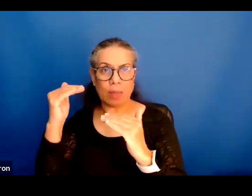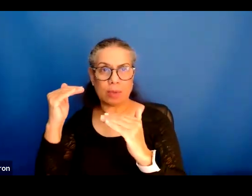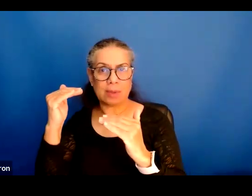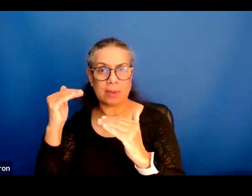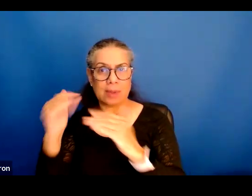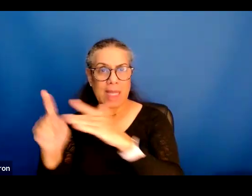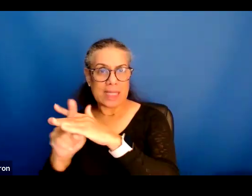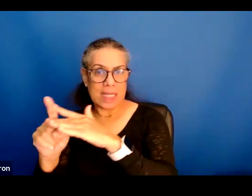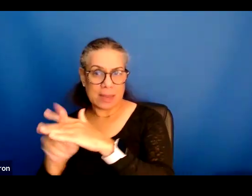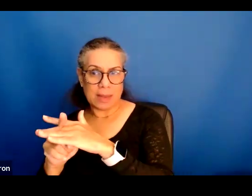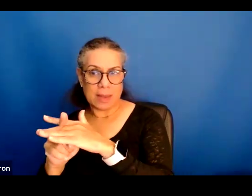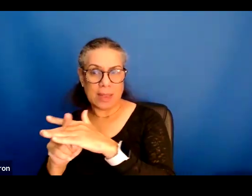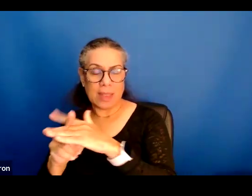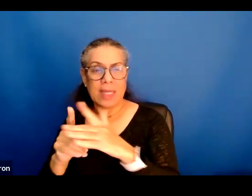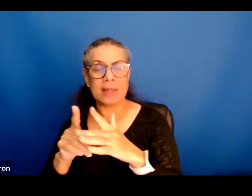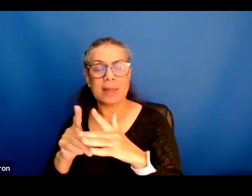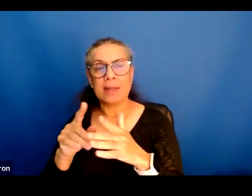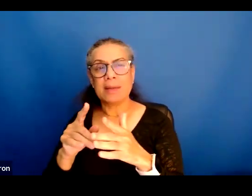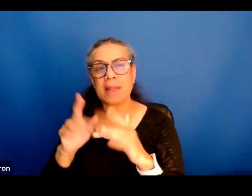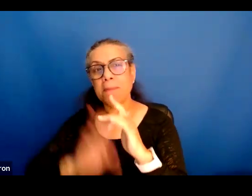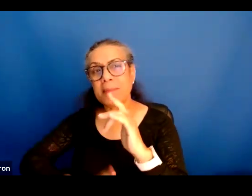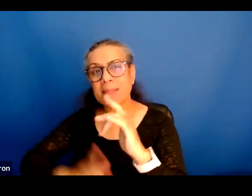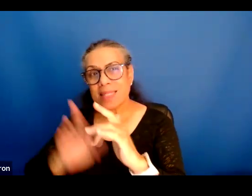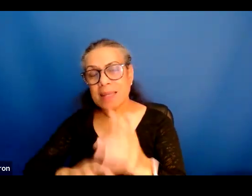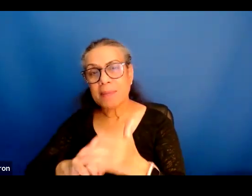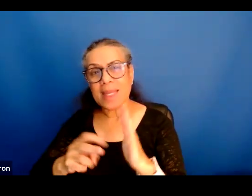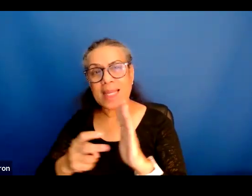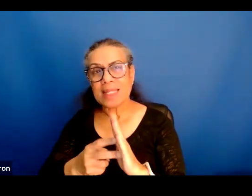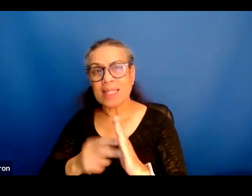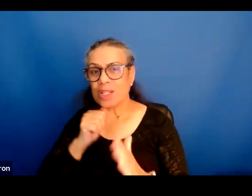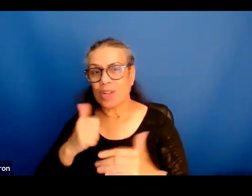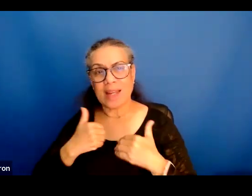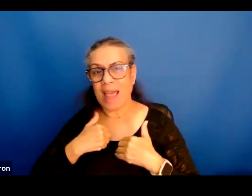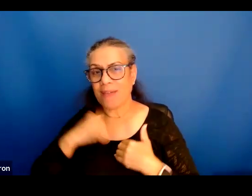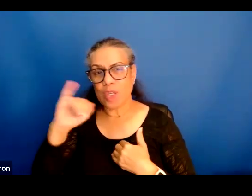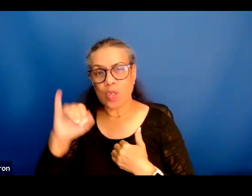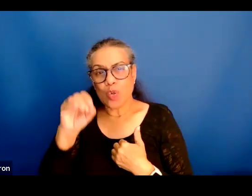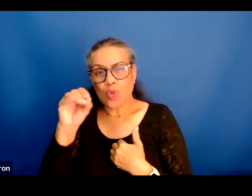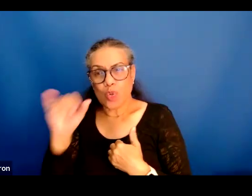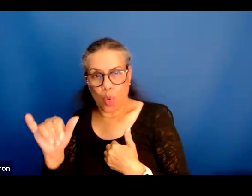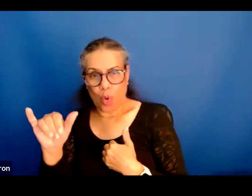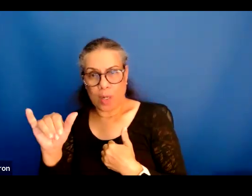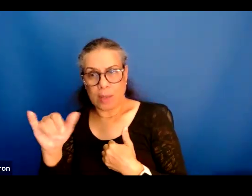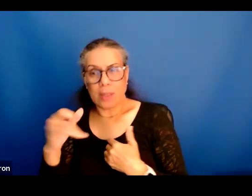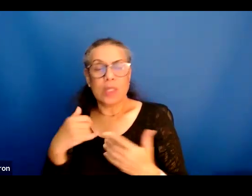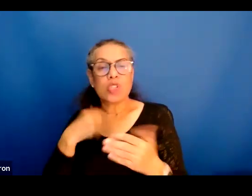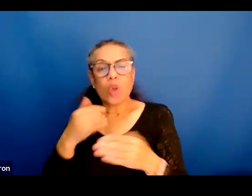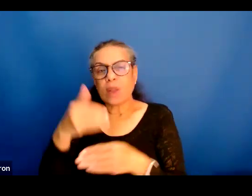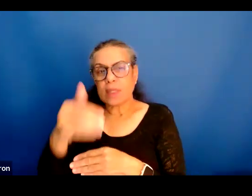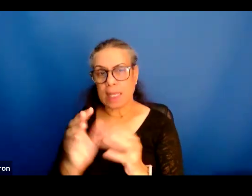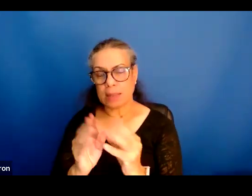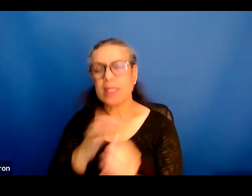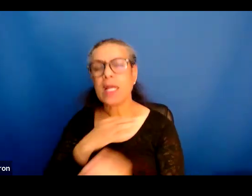like workplace joy and all of these other things as we do in parallel process with students. So at an upcoming meeting, I would